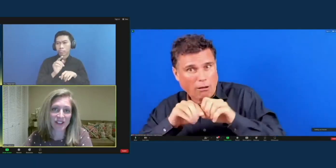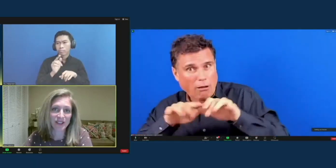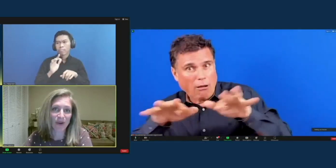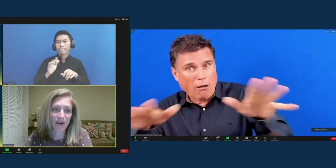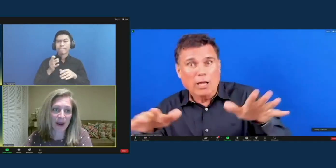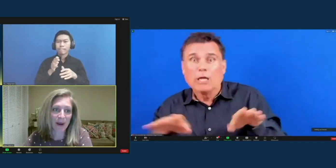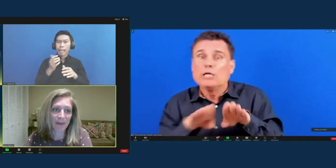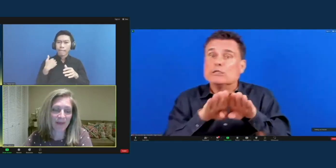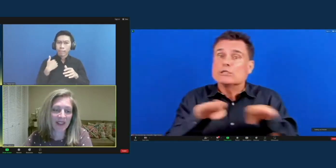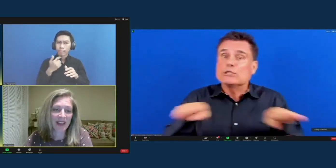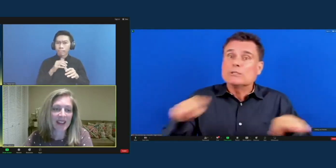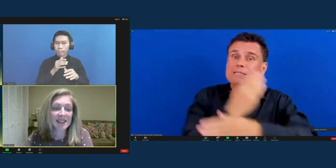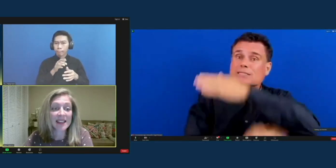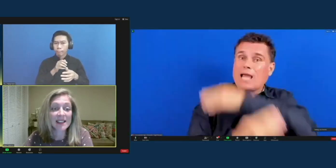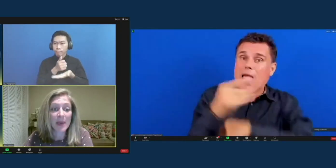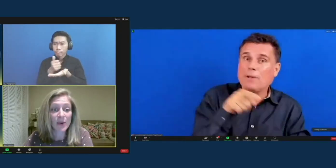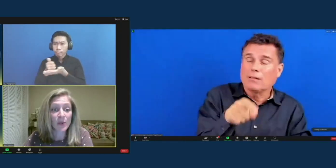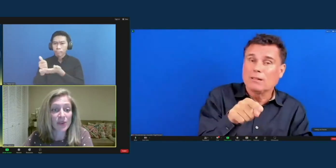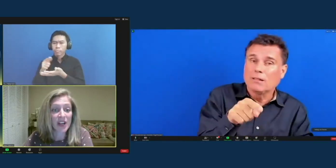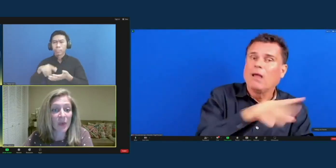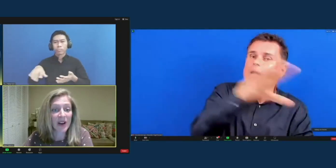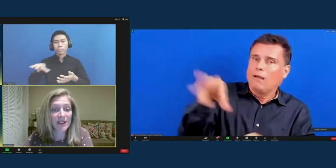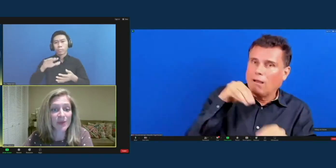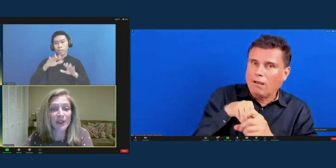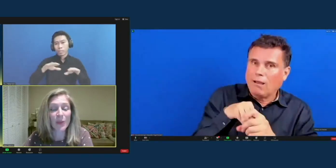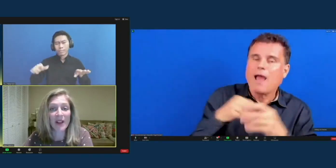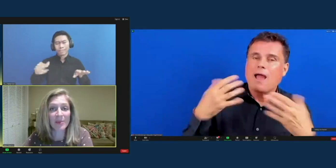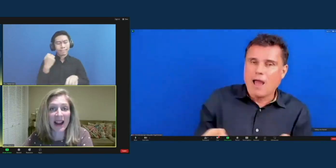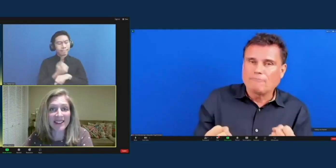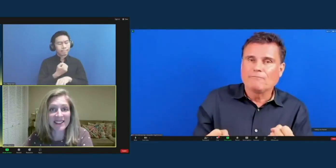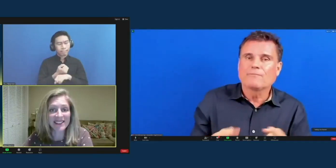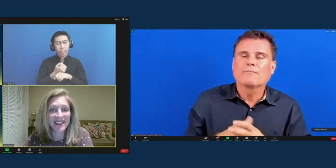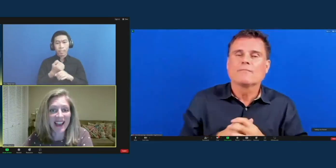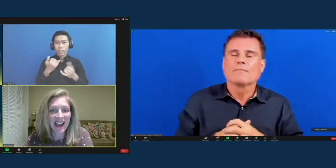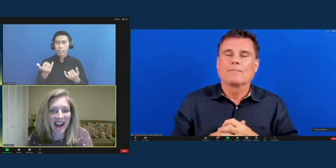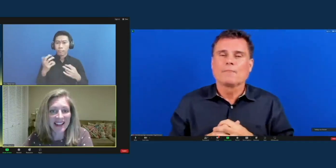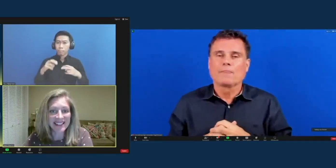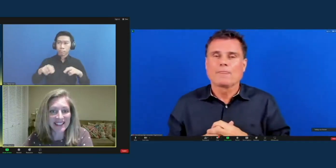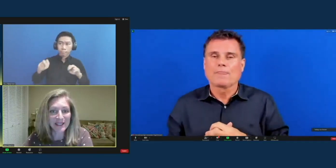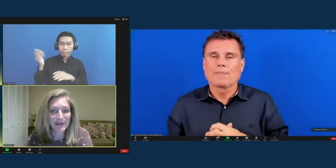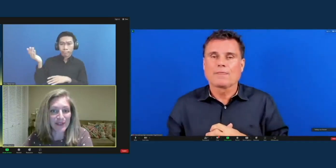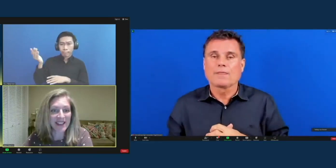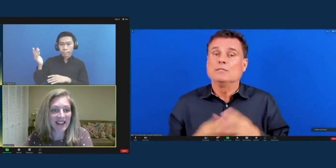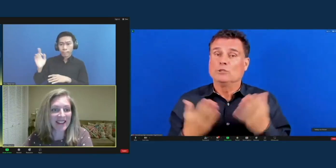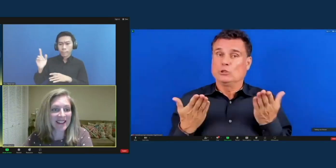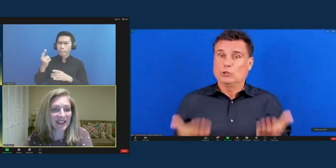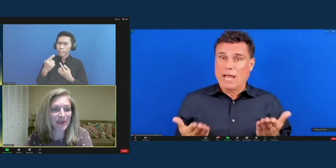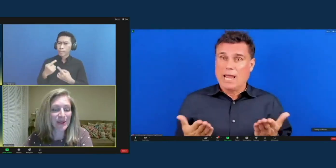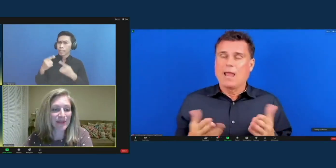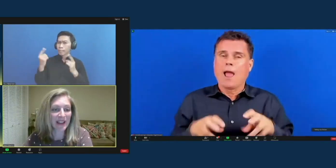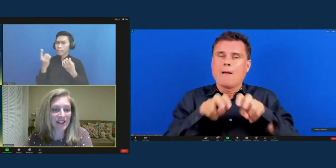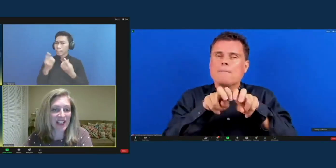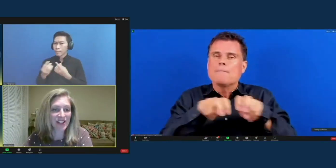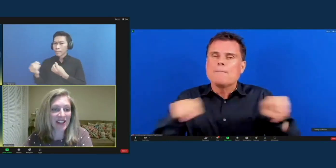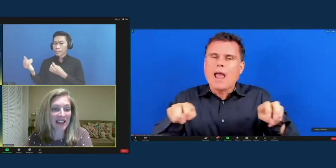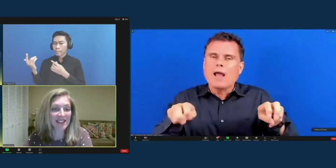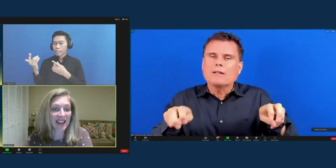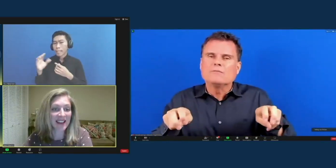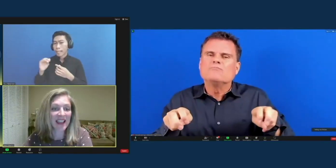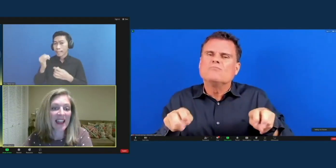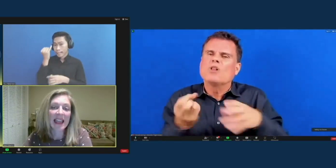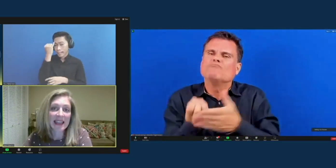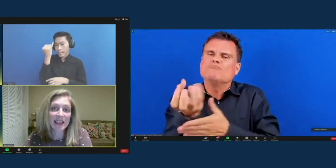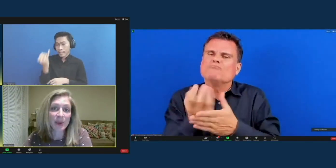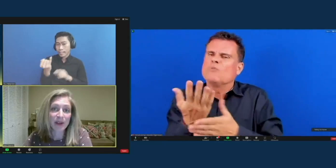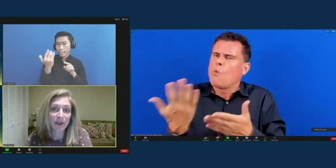and challenges to overcome. Today's panel will share what has worked well in practice, ideas for scaling inclusive education